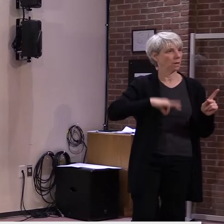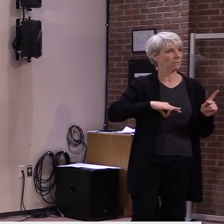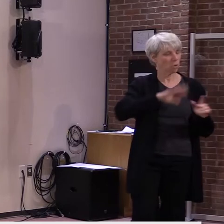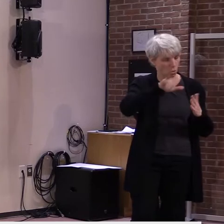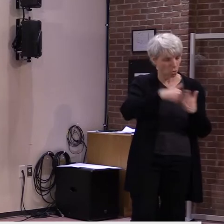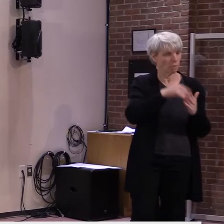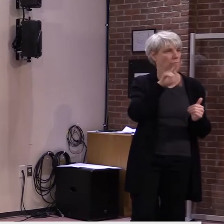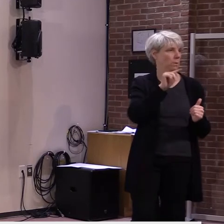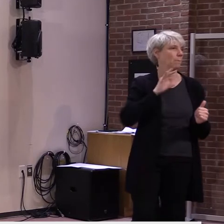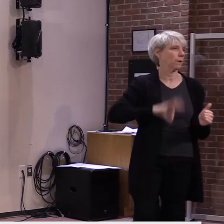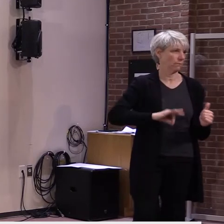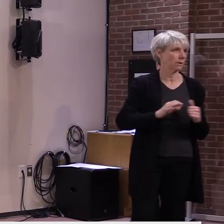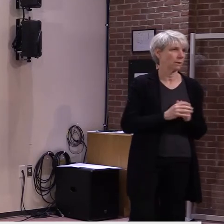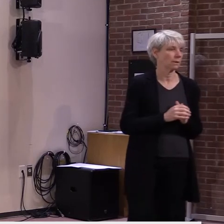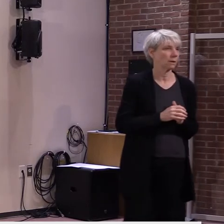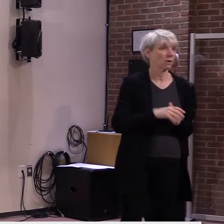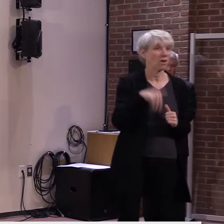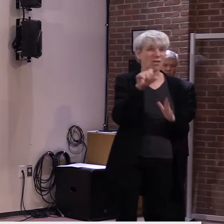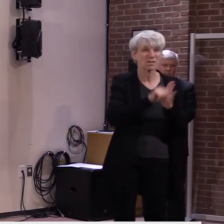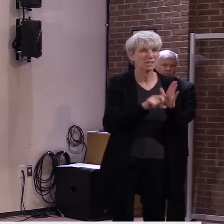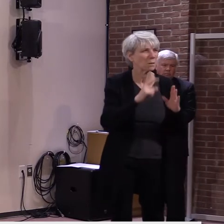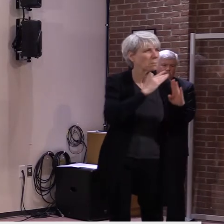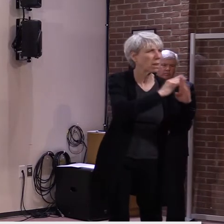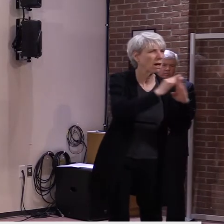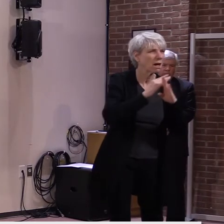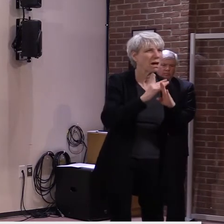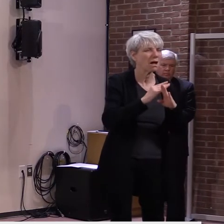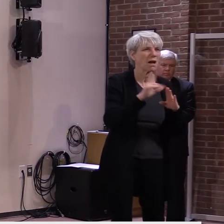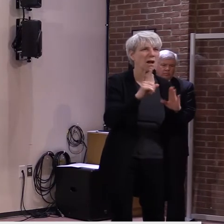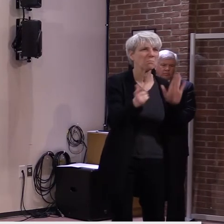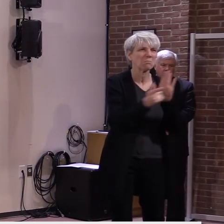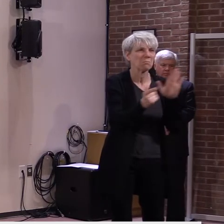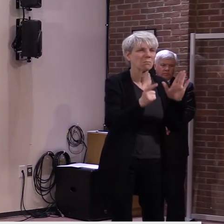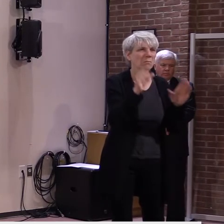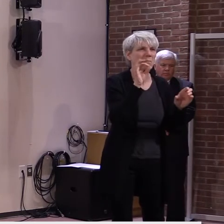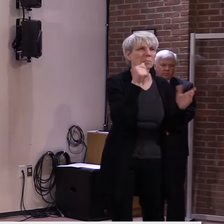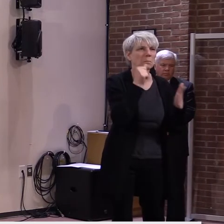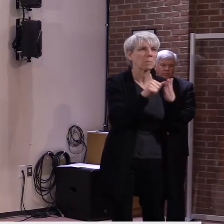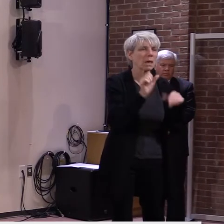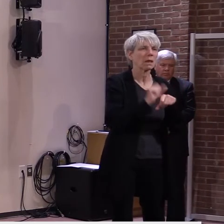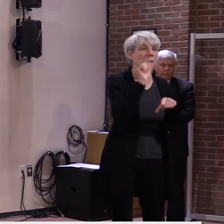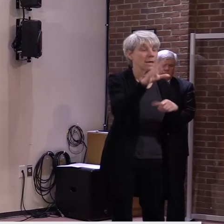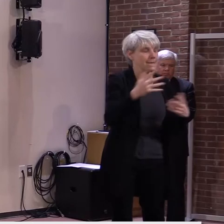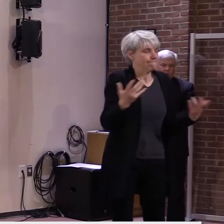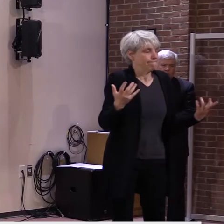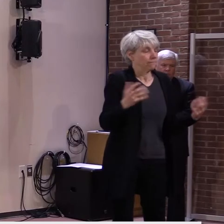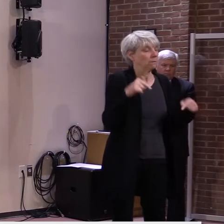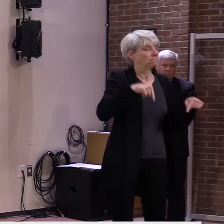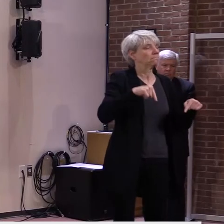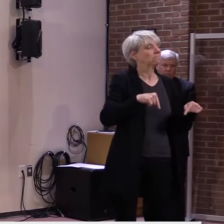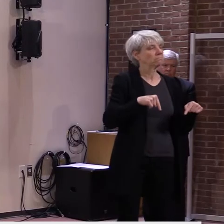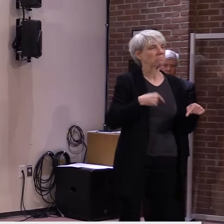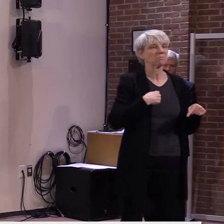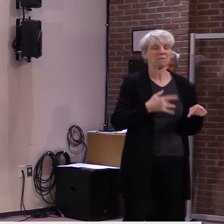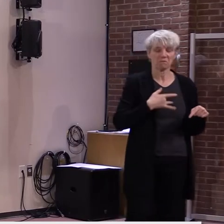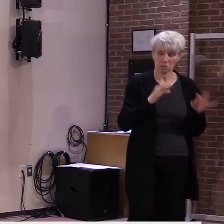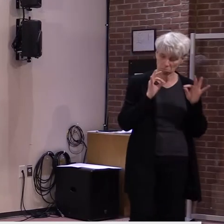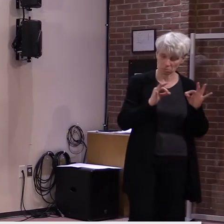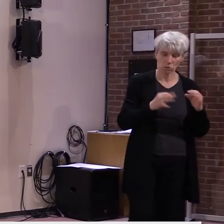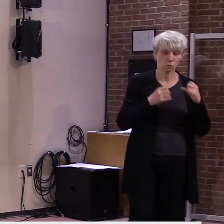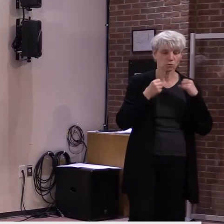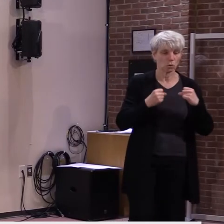can't speak to why other states are doing what they do, but I feel secure with what we're doing in Vermont. I would like to see it